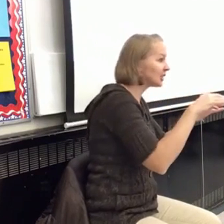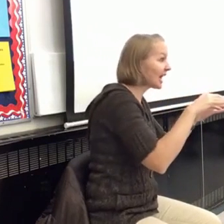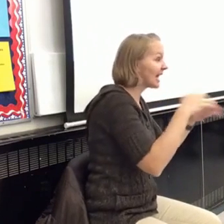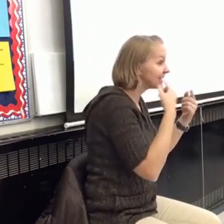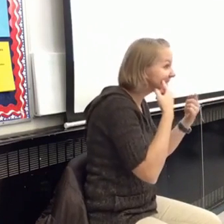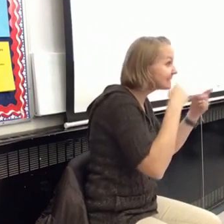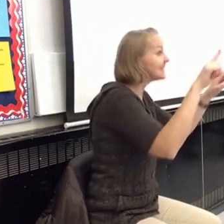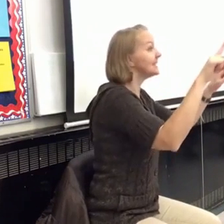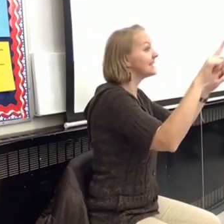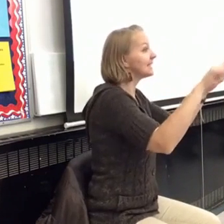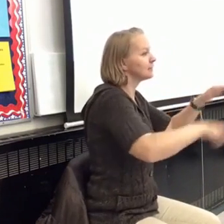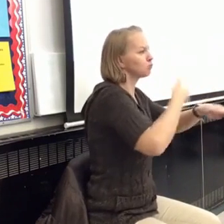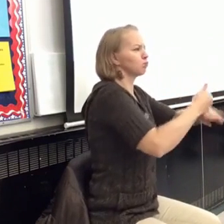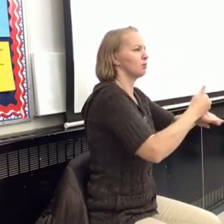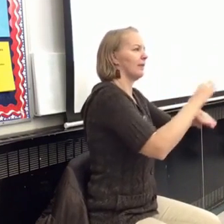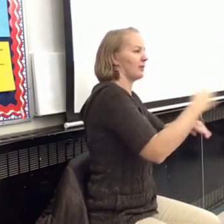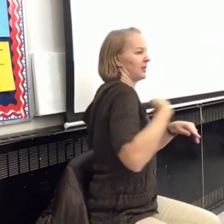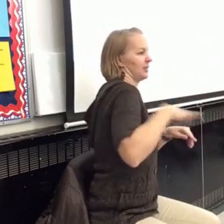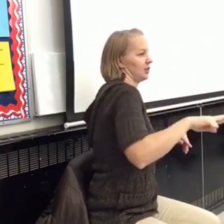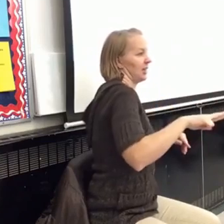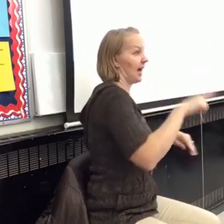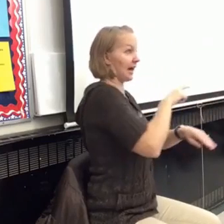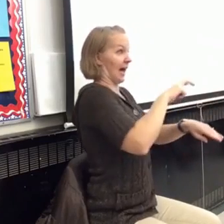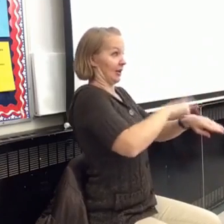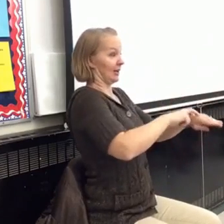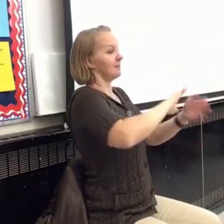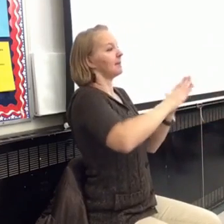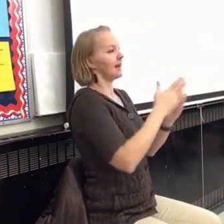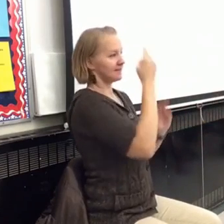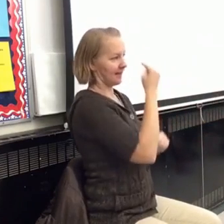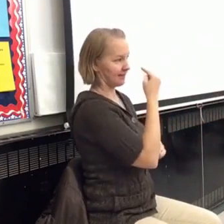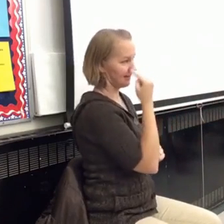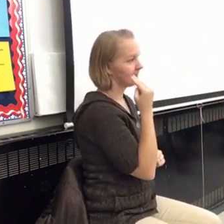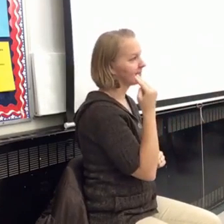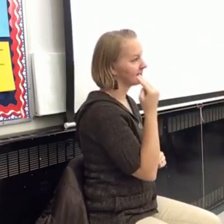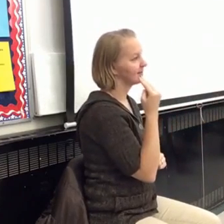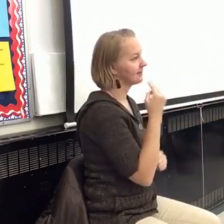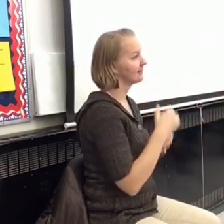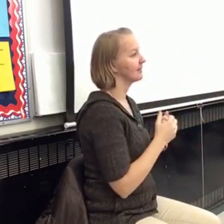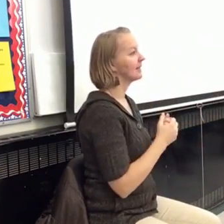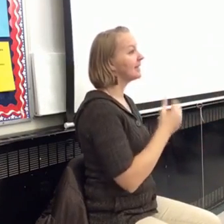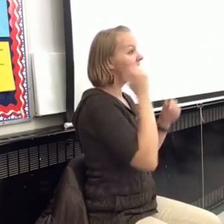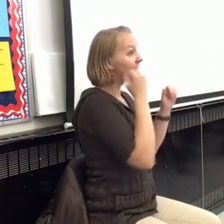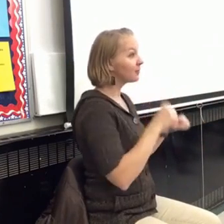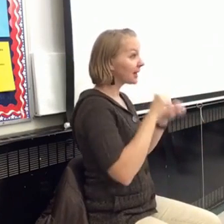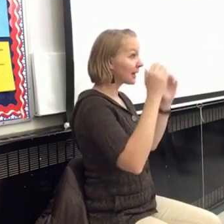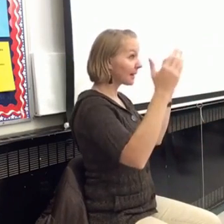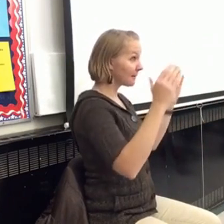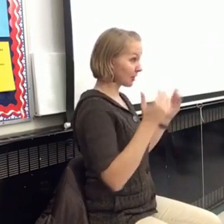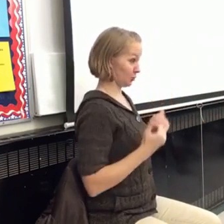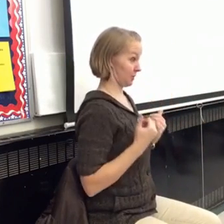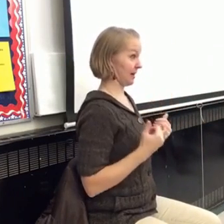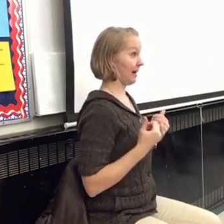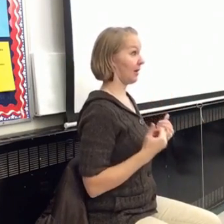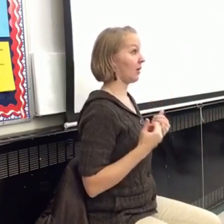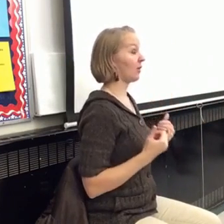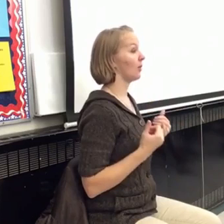in terms of putting in their religion, and Ireland is going to become Catholic. If we can compare this to